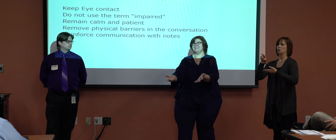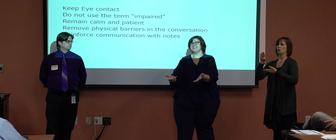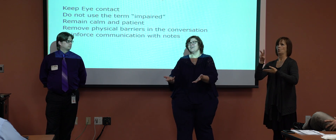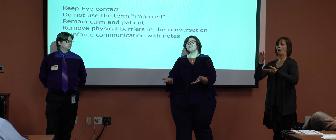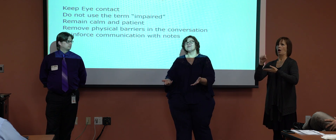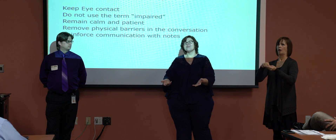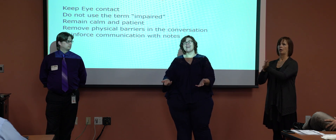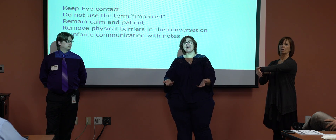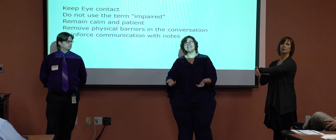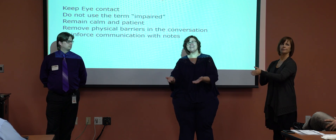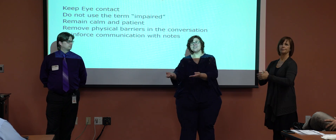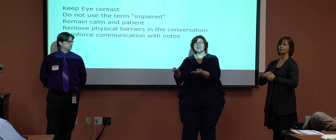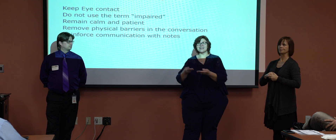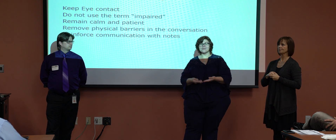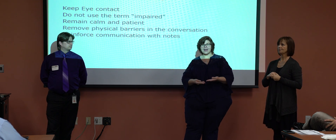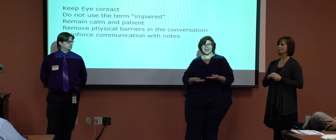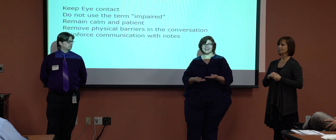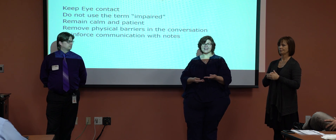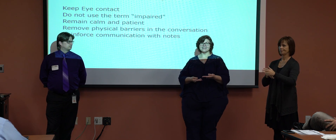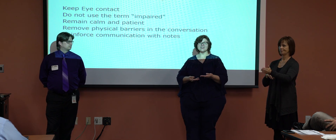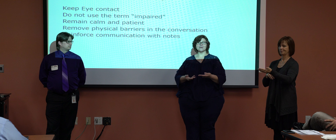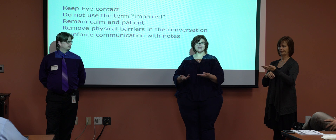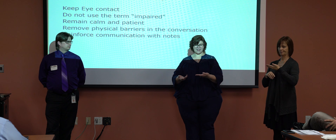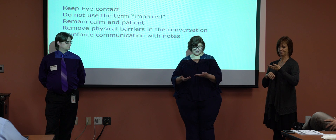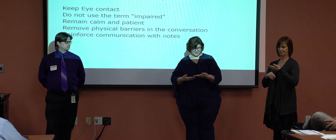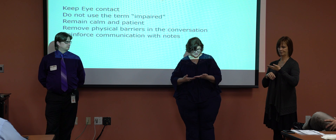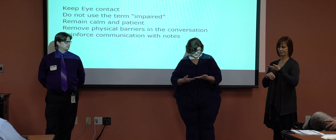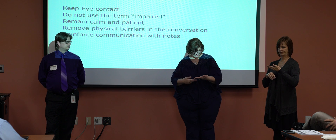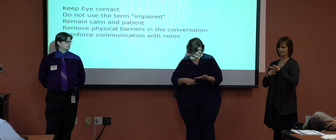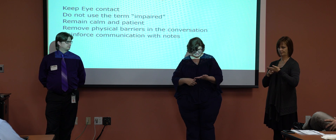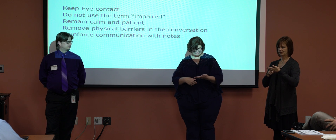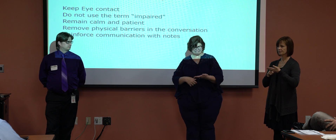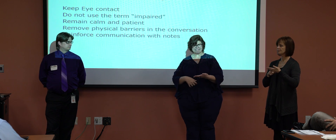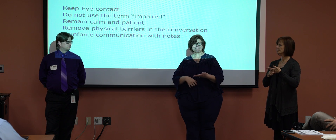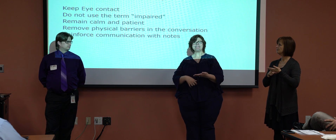know. And then you get it back and you realize,